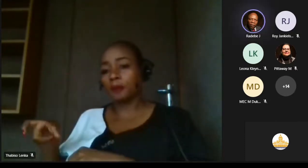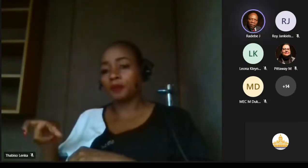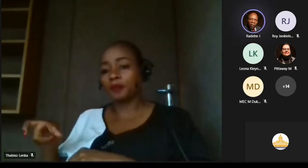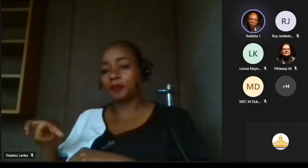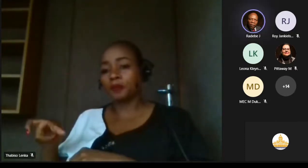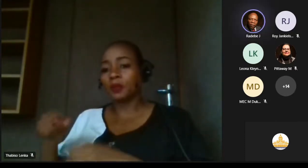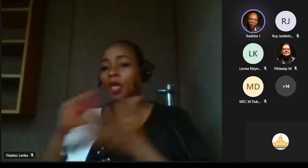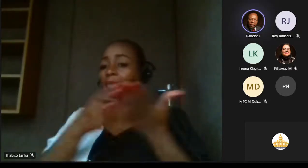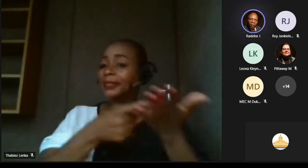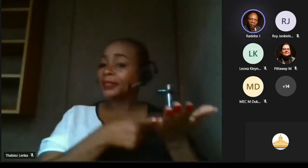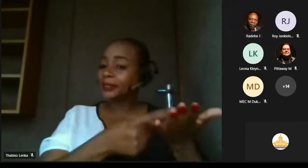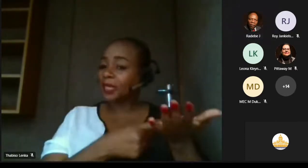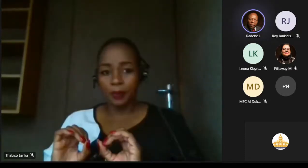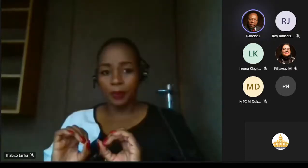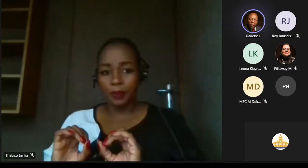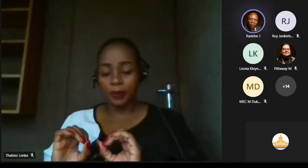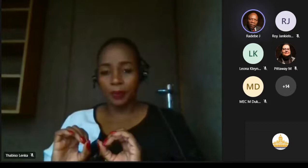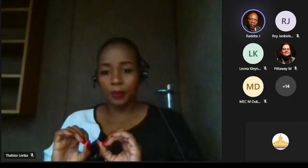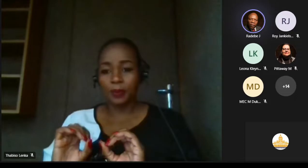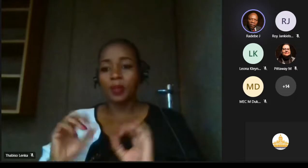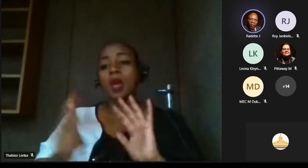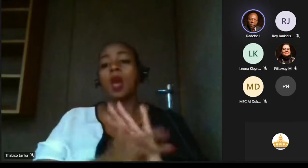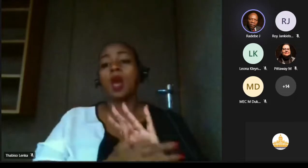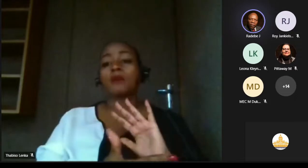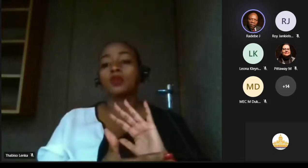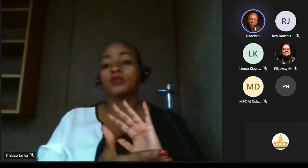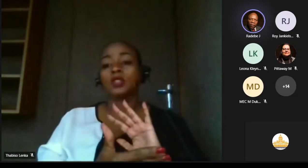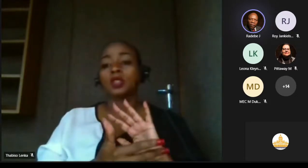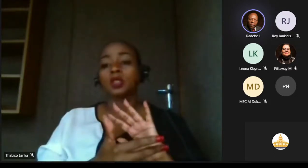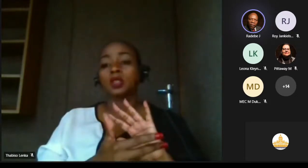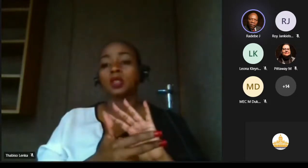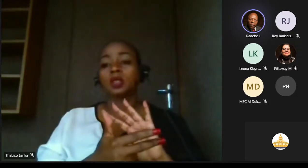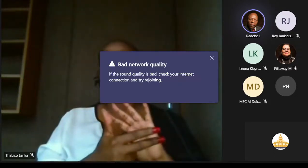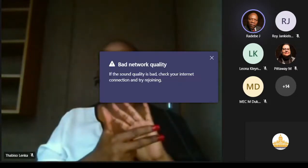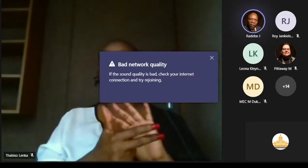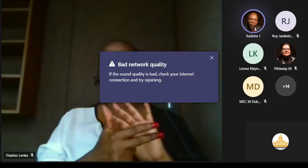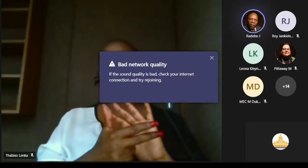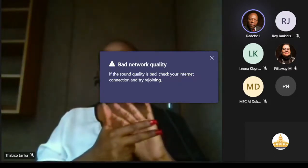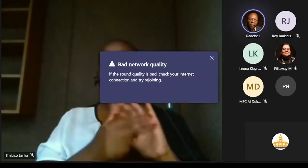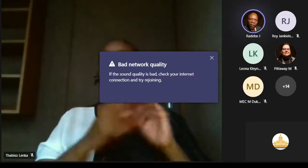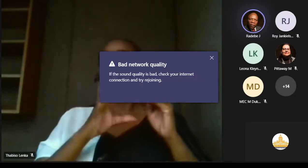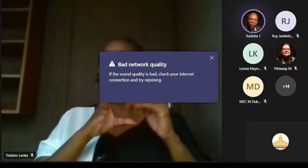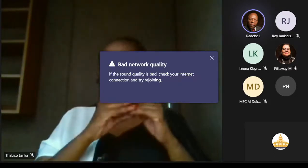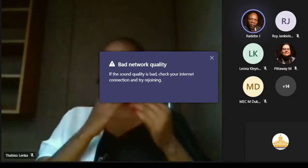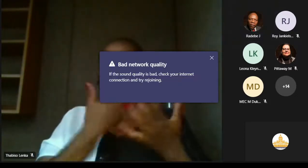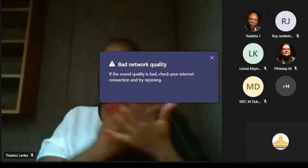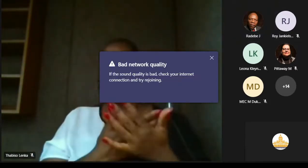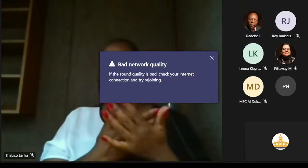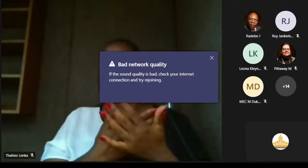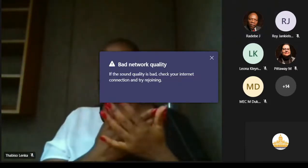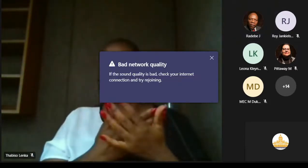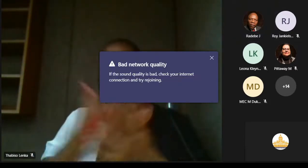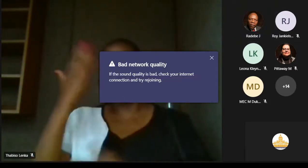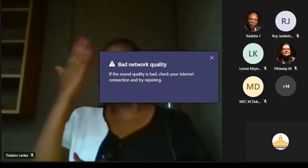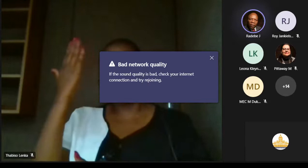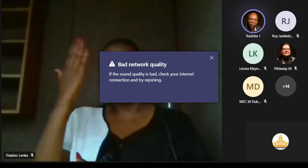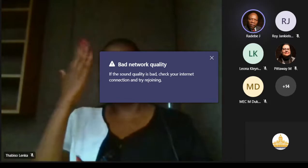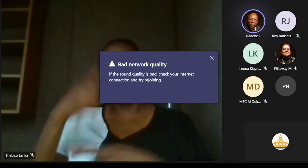Speaker. Any discussion, Honourable Member? Approved. The Honourable Member may address the House on the report.